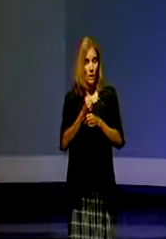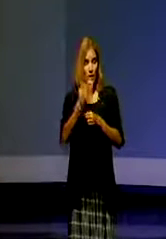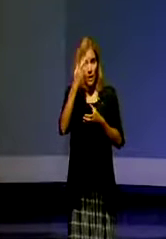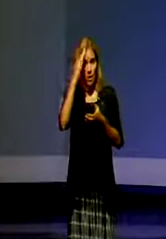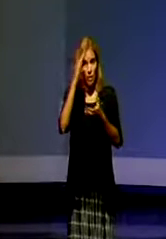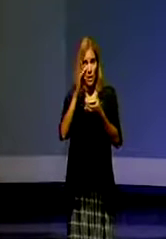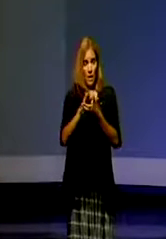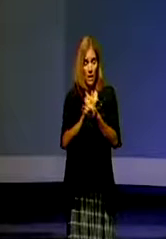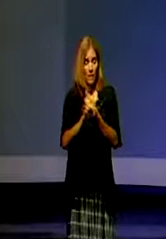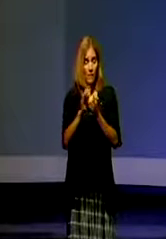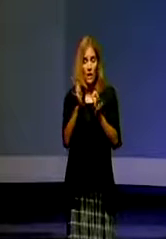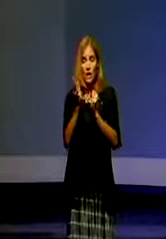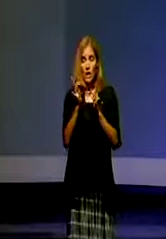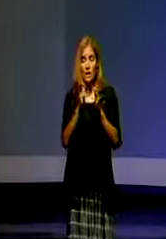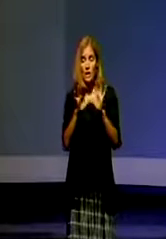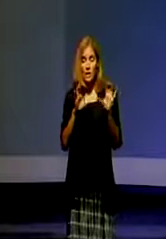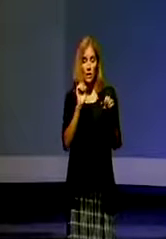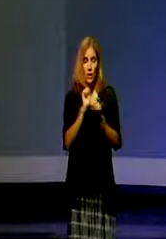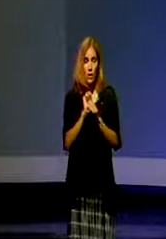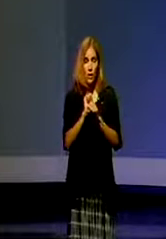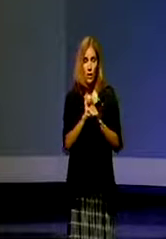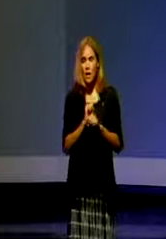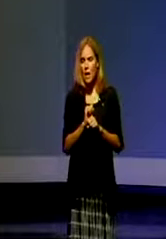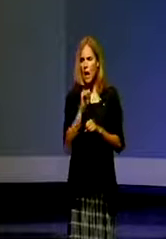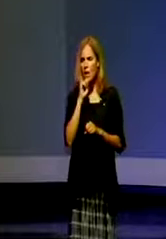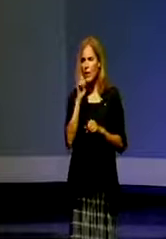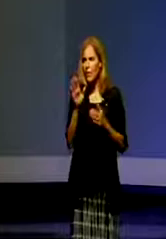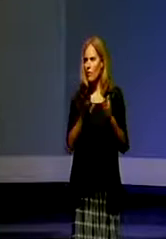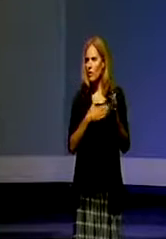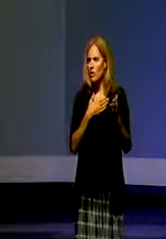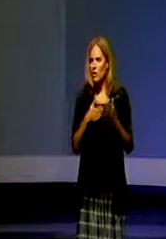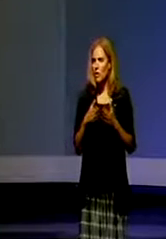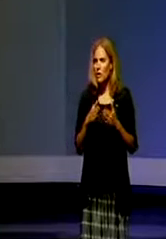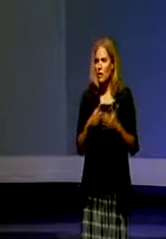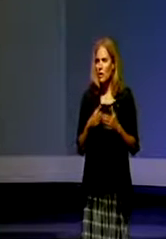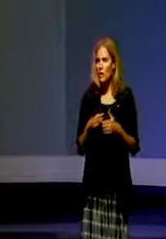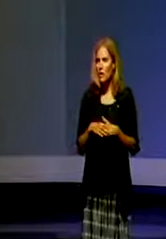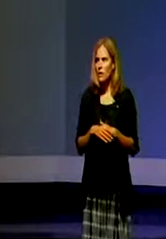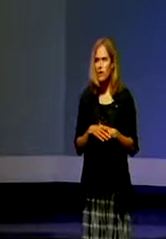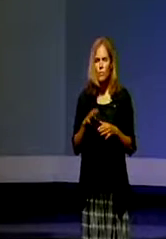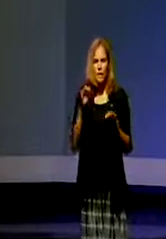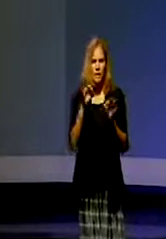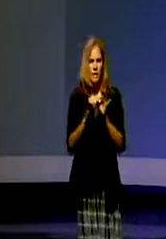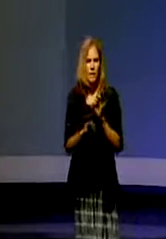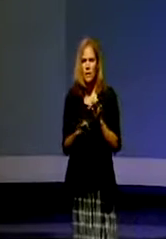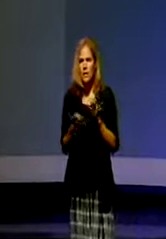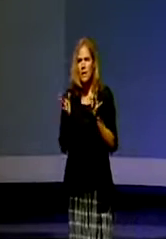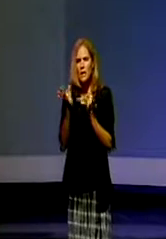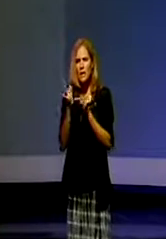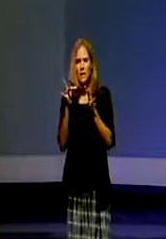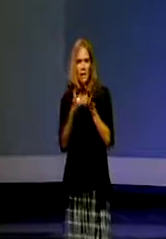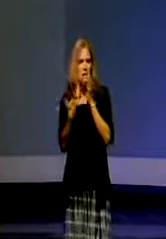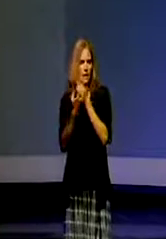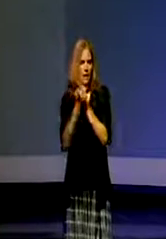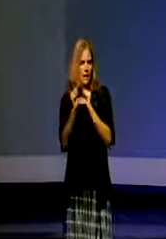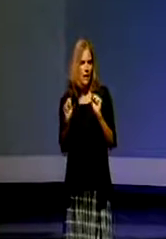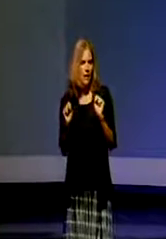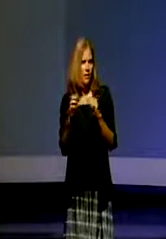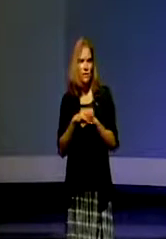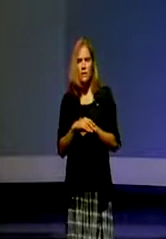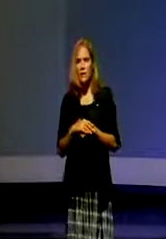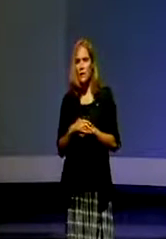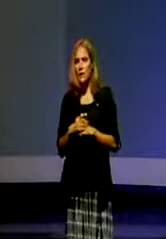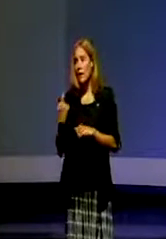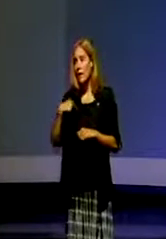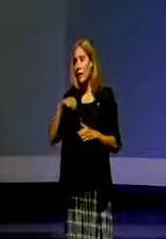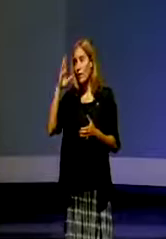believe that Jesus does the work. I love that song that was sung for the offertory. It's pretty simple, isn't it? Jesus saves.